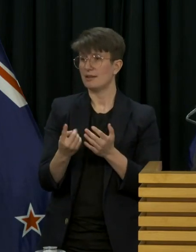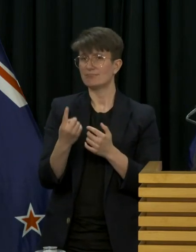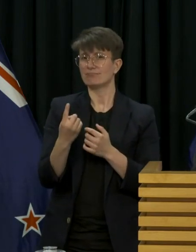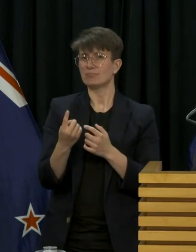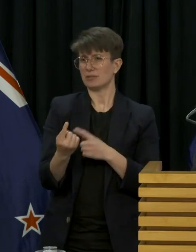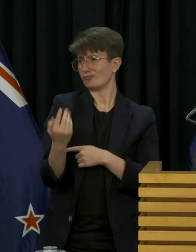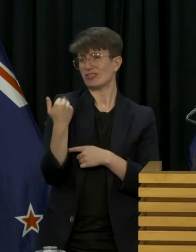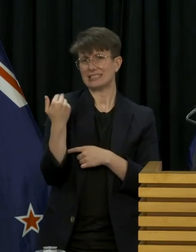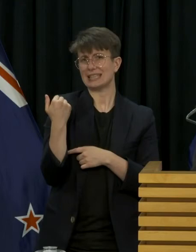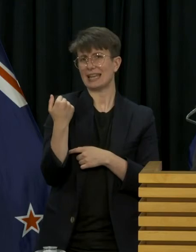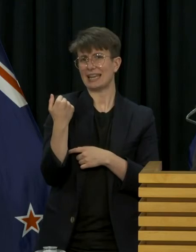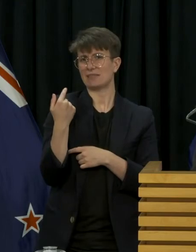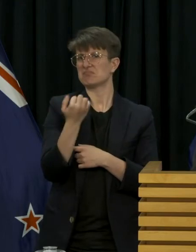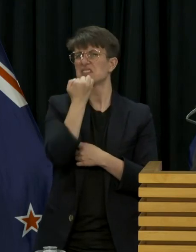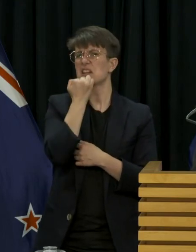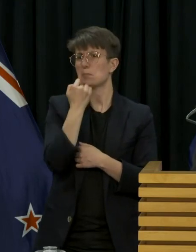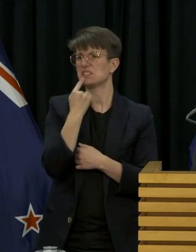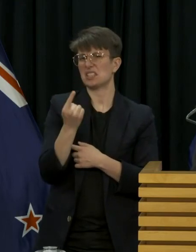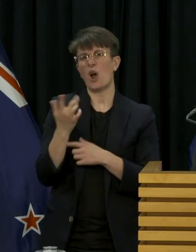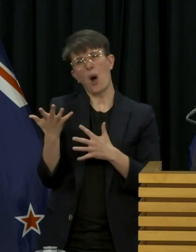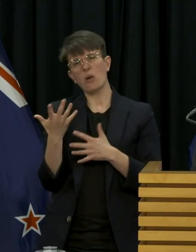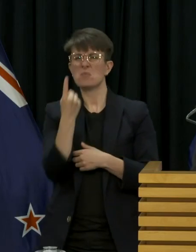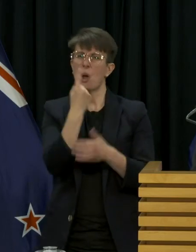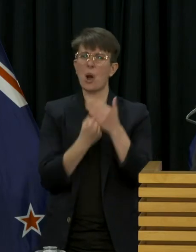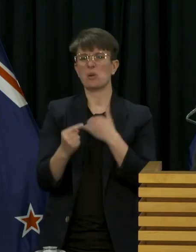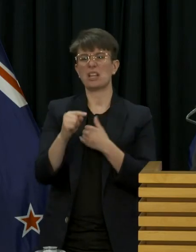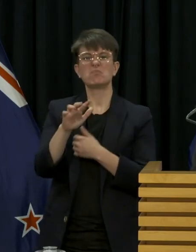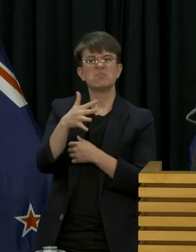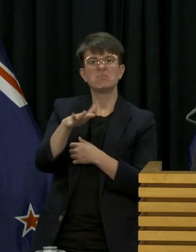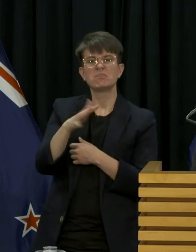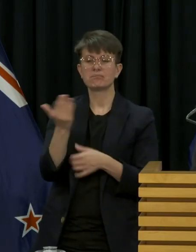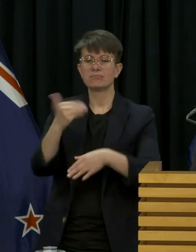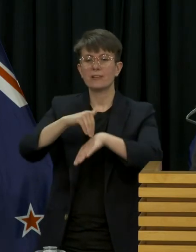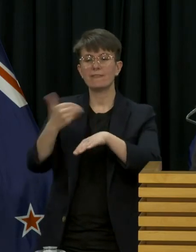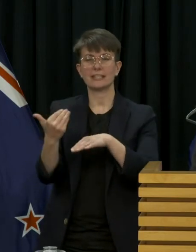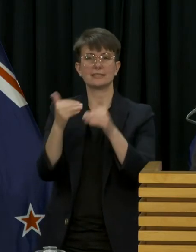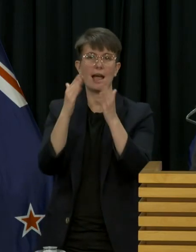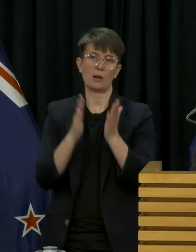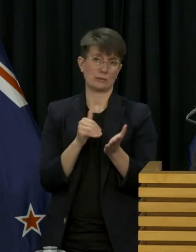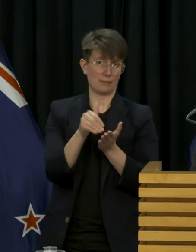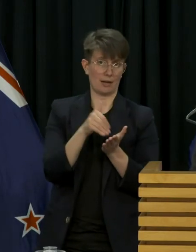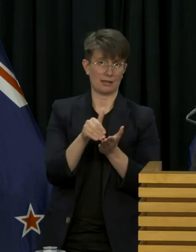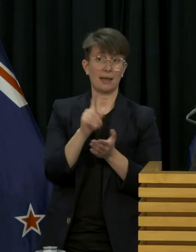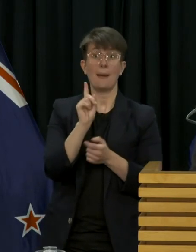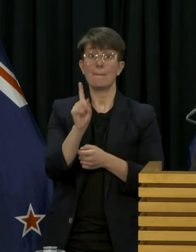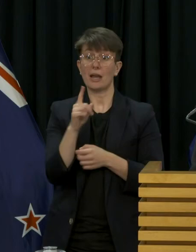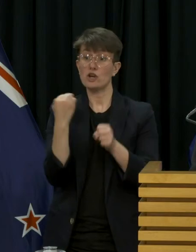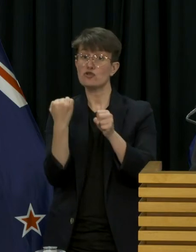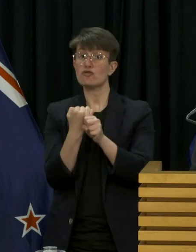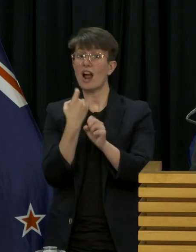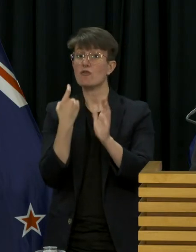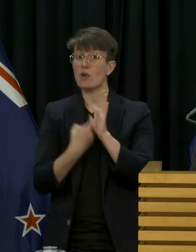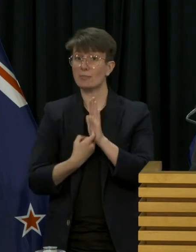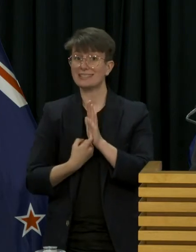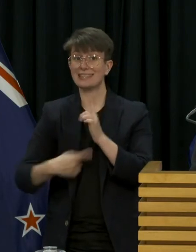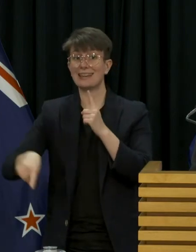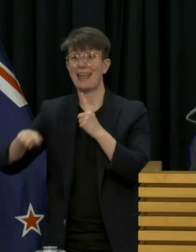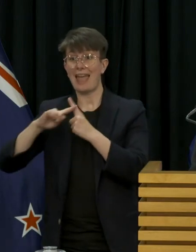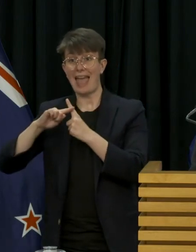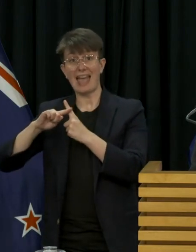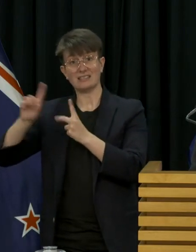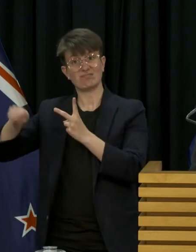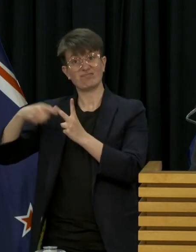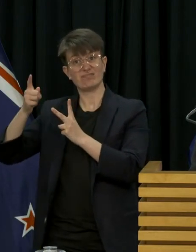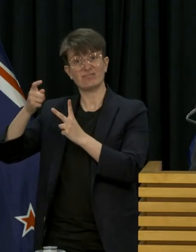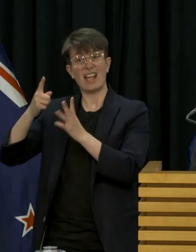marginal effect on the housing market. Yep. But at the same time, both Grant Robertson and Adrian Orr are saying fiscal and monetary policy are working together and you're on the same page,